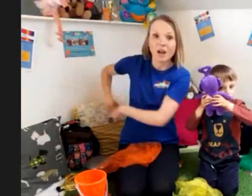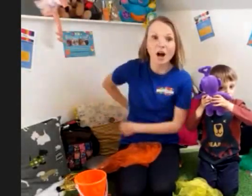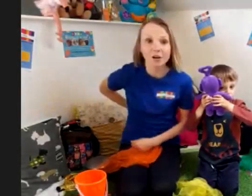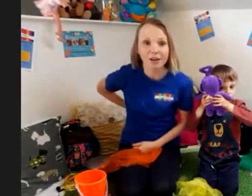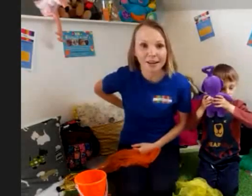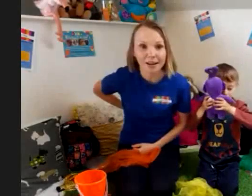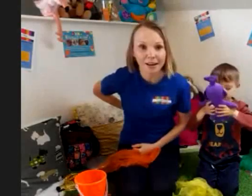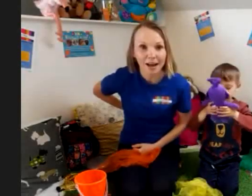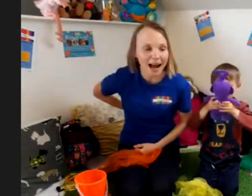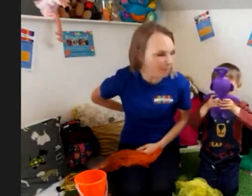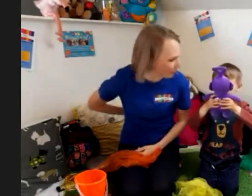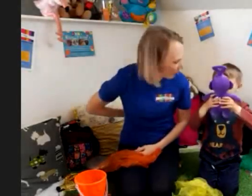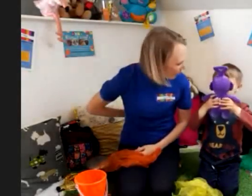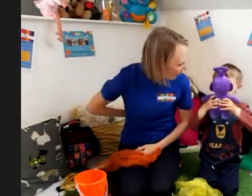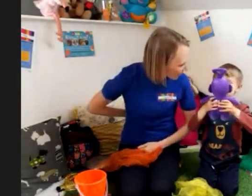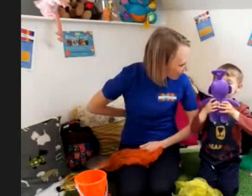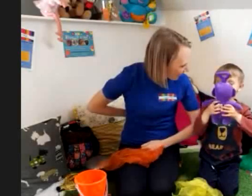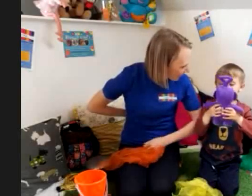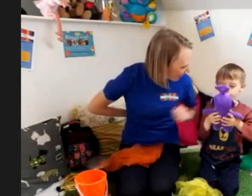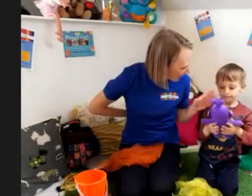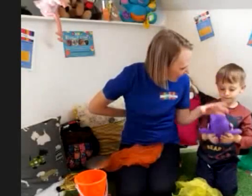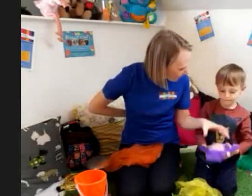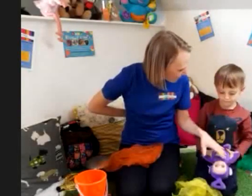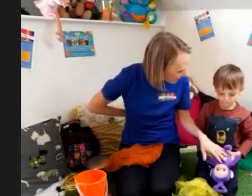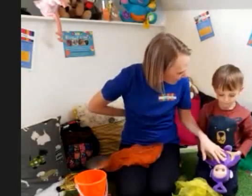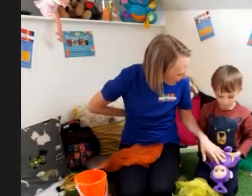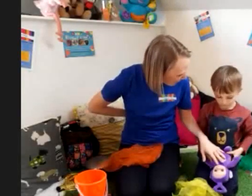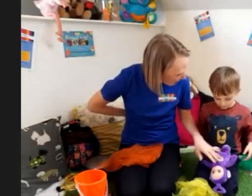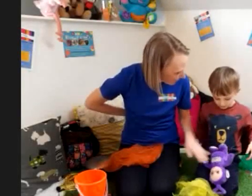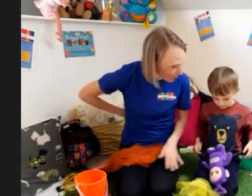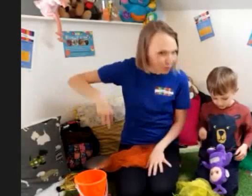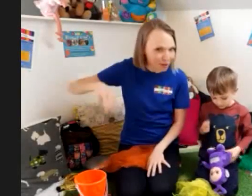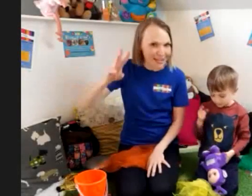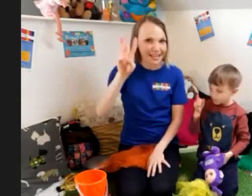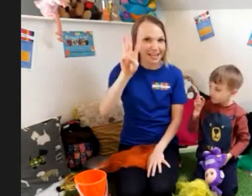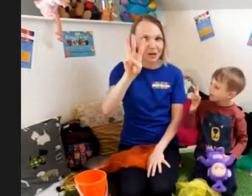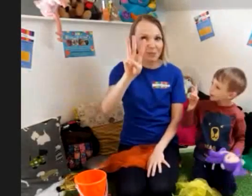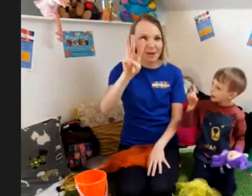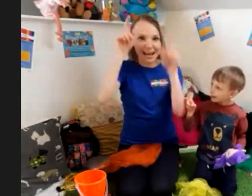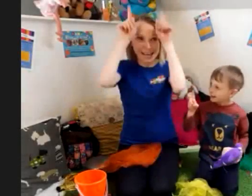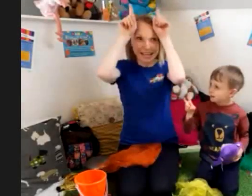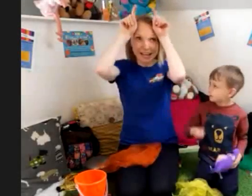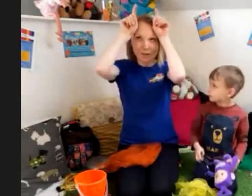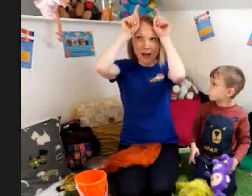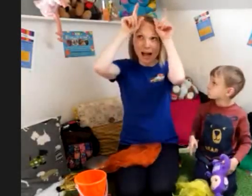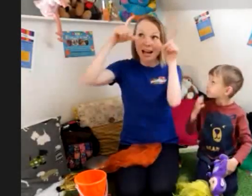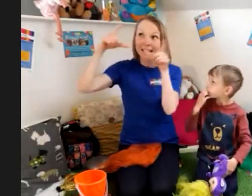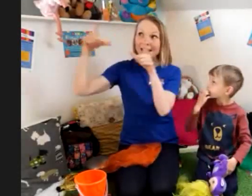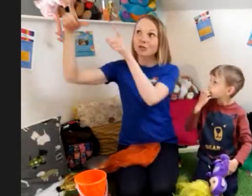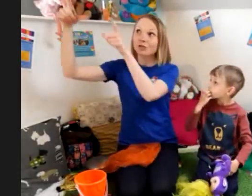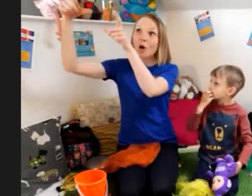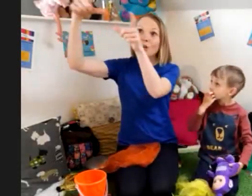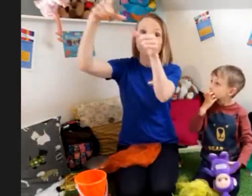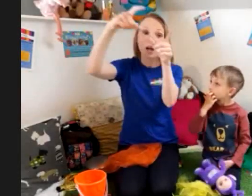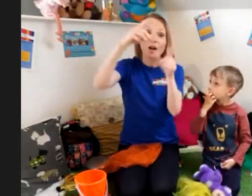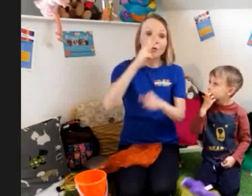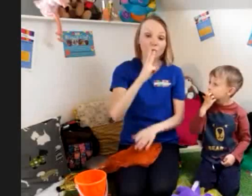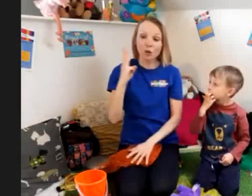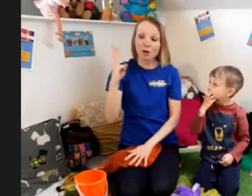left? I'm going to help you count. How many? Three little men in a flying saucer flew around